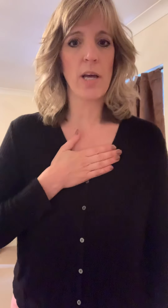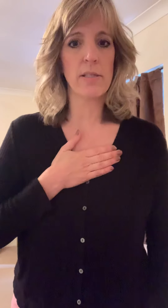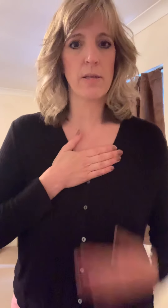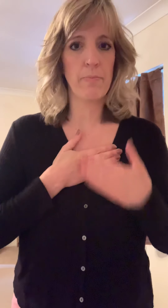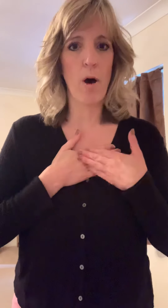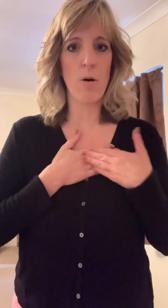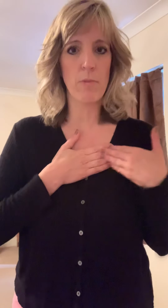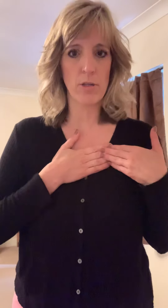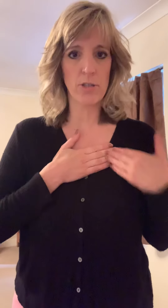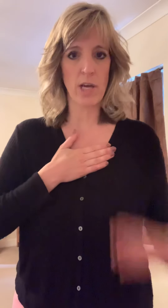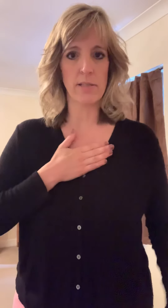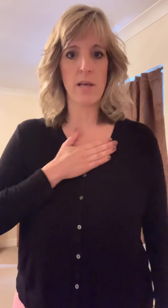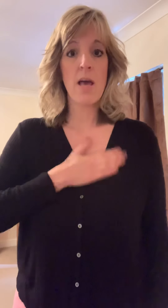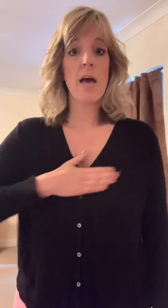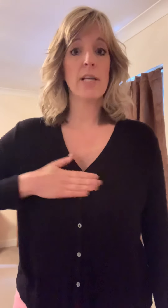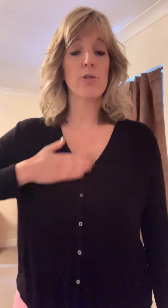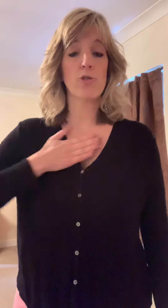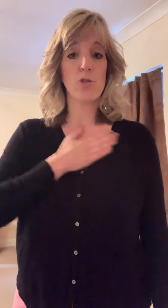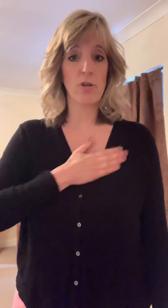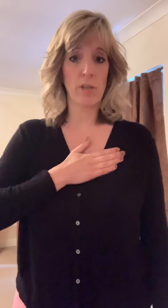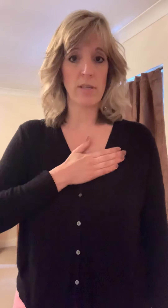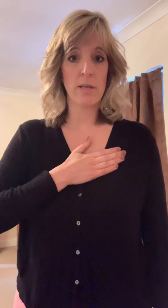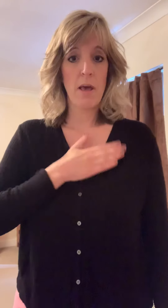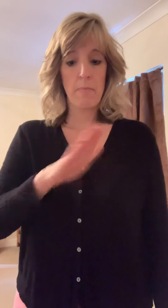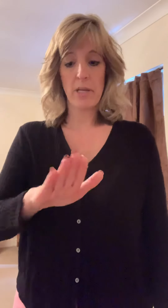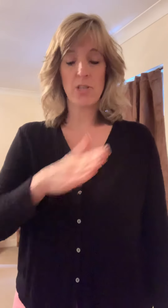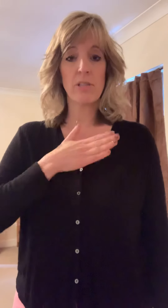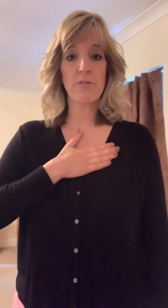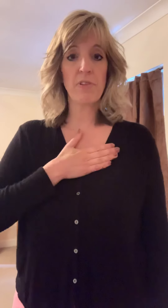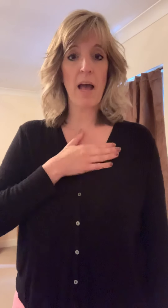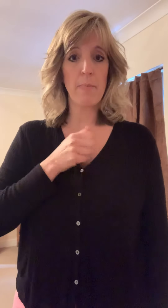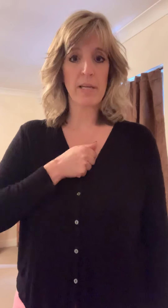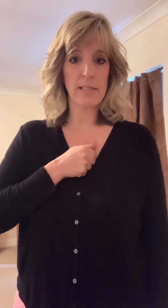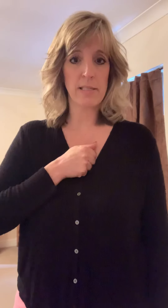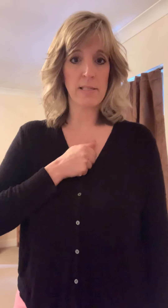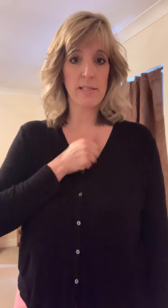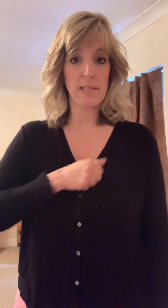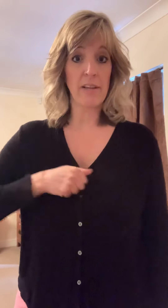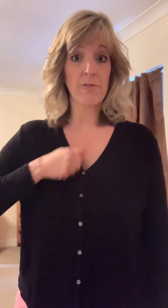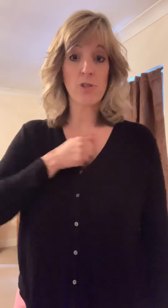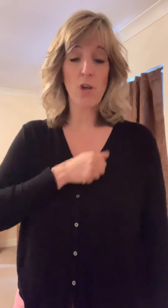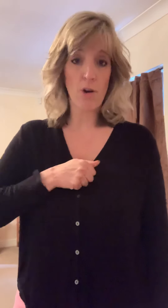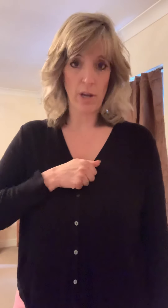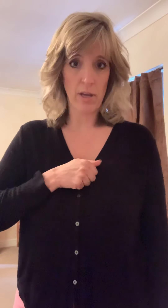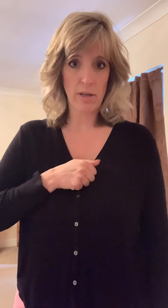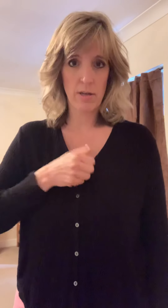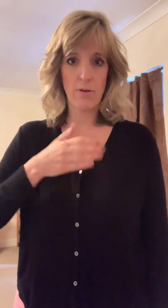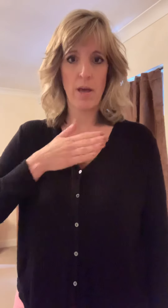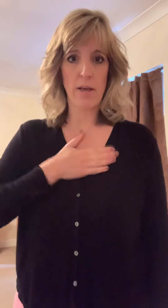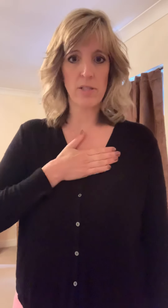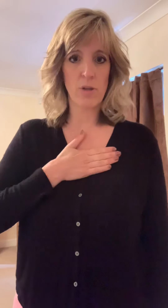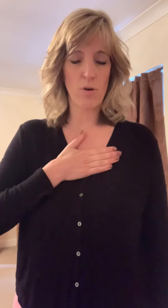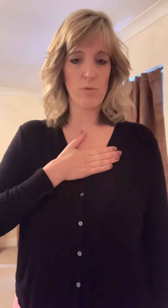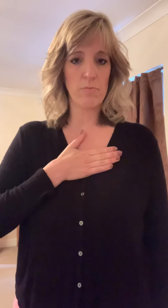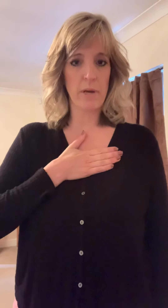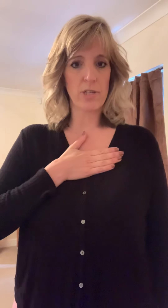chest, palm on your chest, and you circle it. Make sure it's flat because this is a sign for sorry. Okay, so make sure your